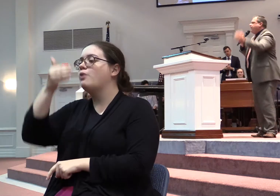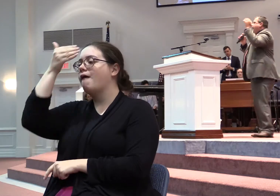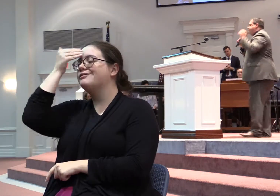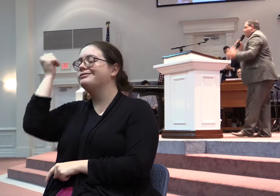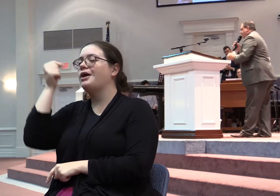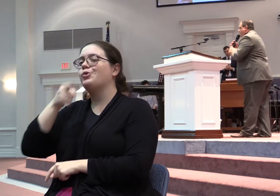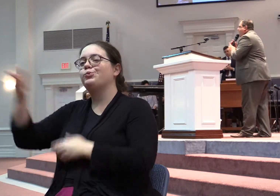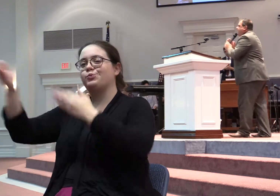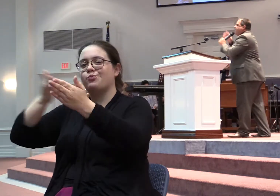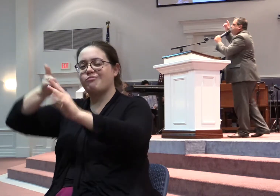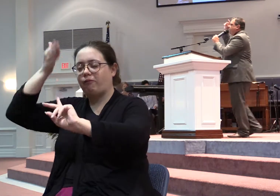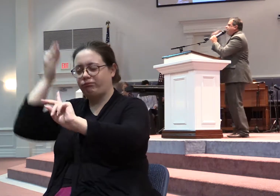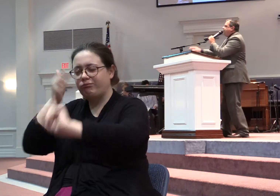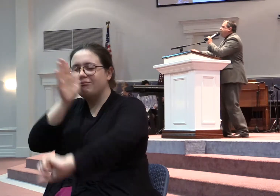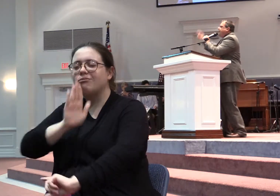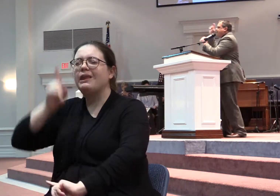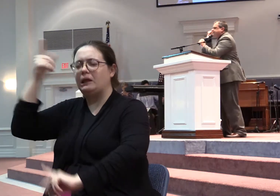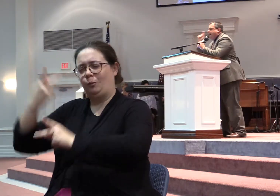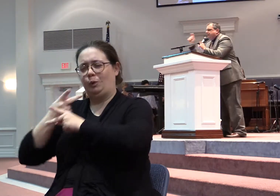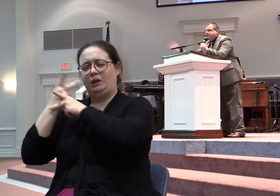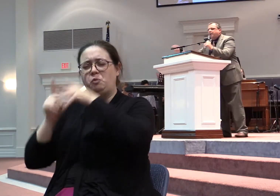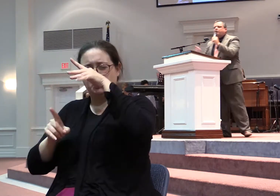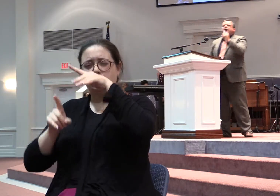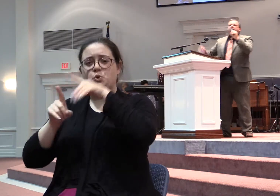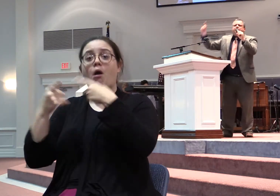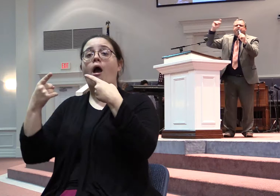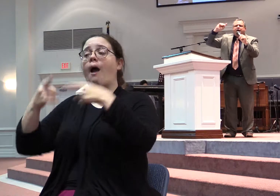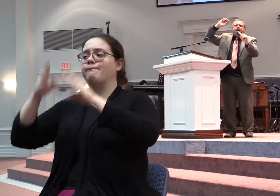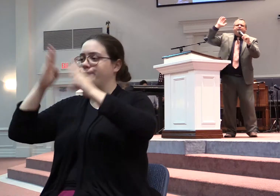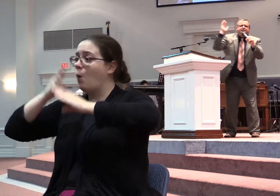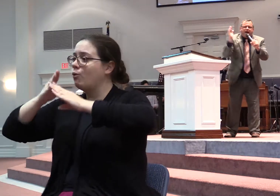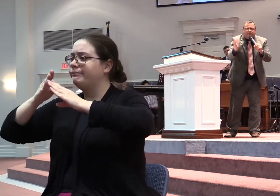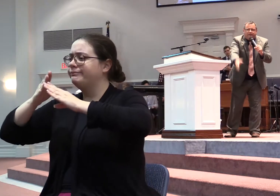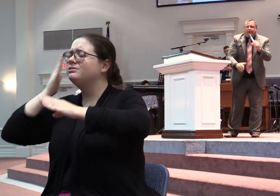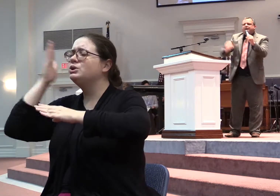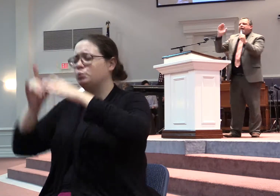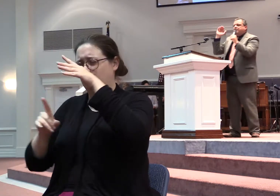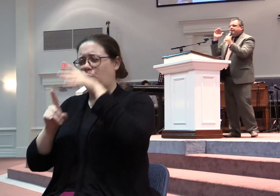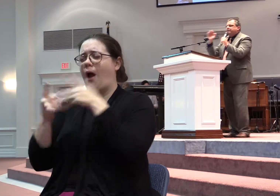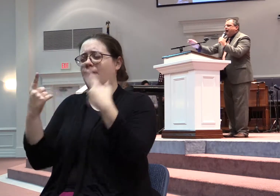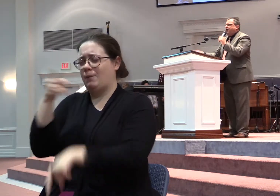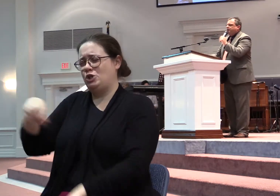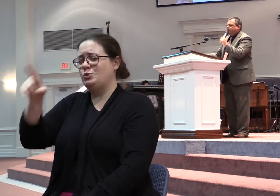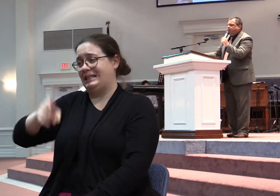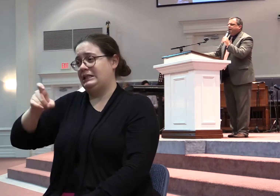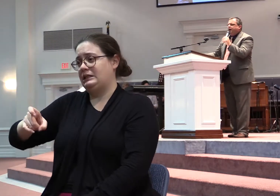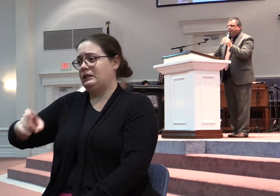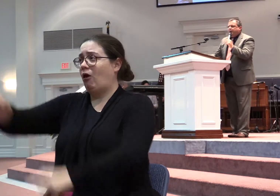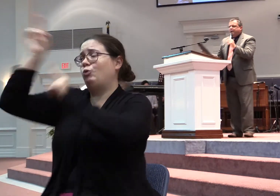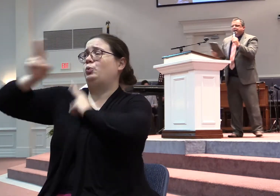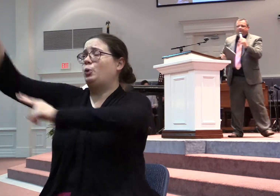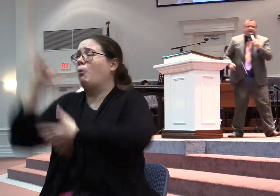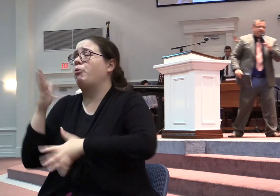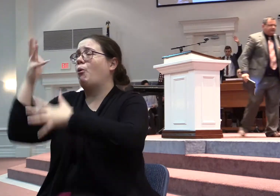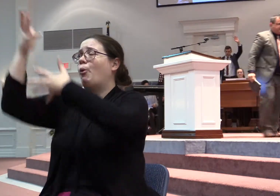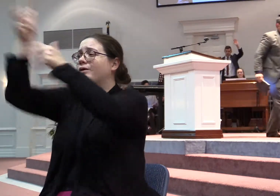serve a faithful God. He will be there in the time of trouble. He'll be there in the time of need. And we give God all the glory and all the